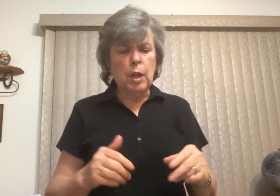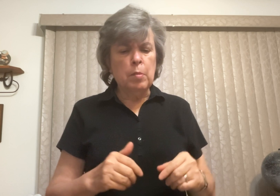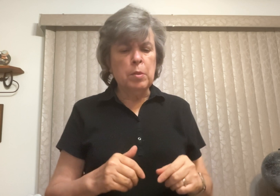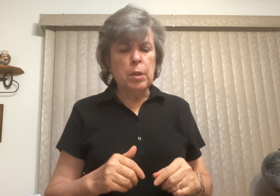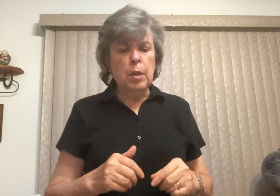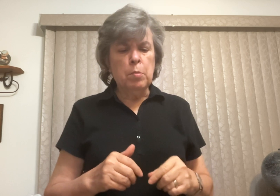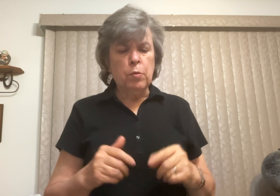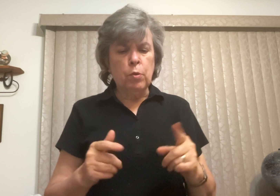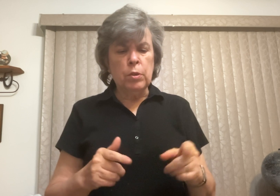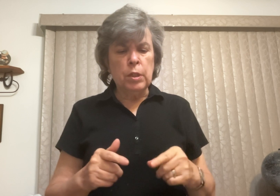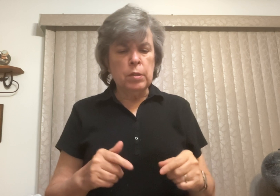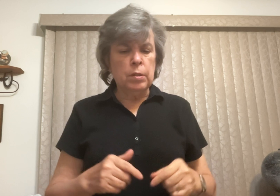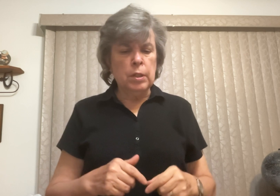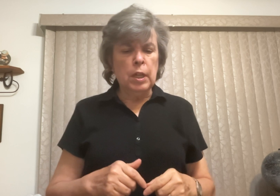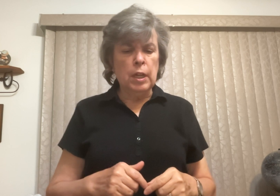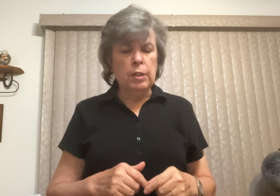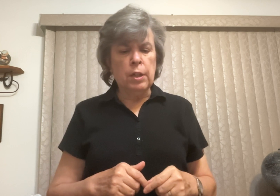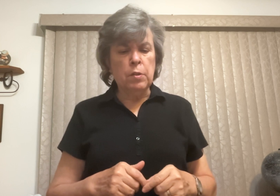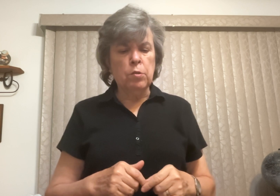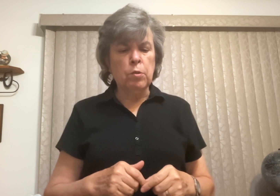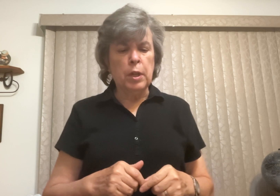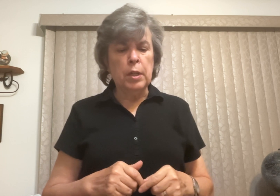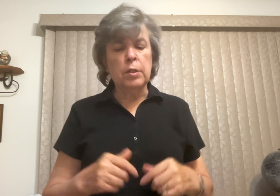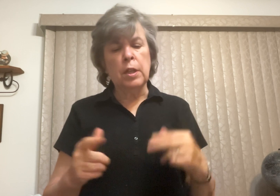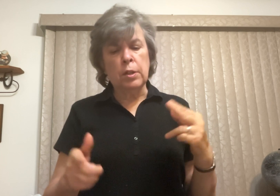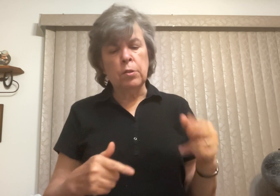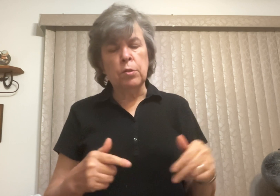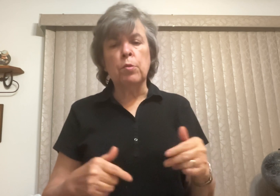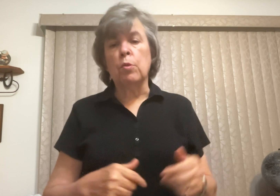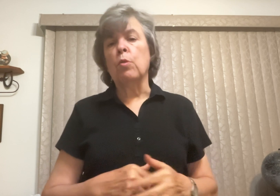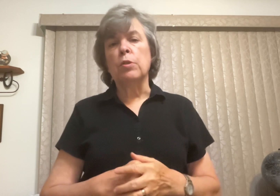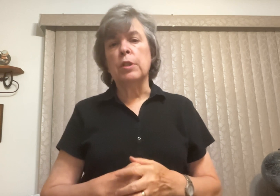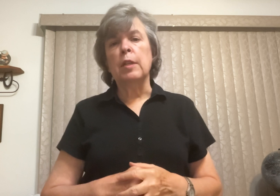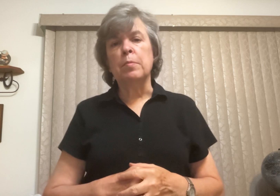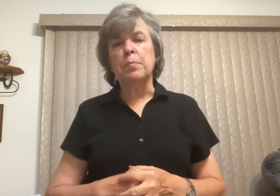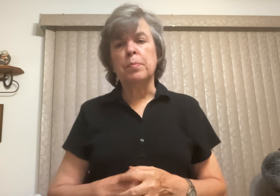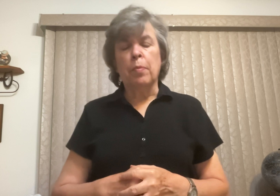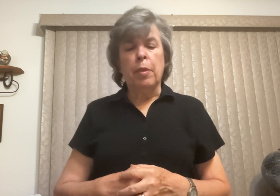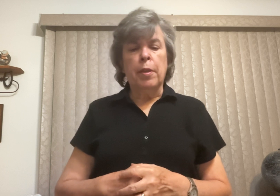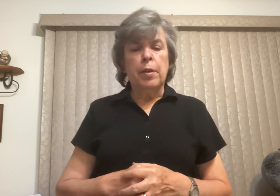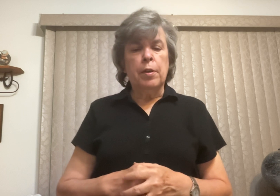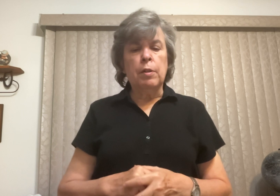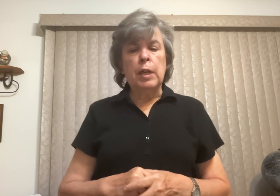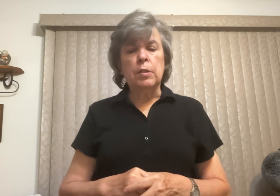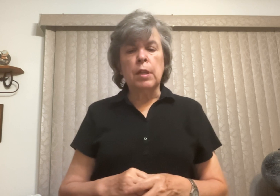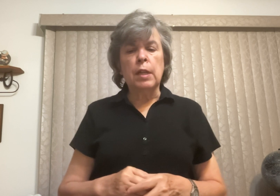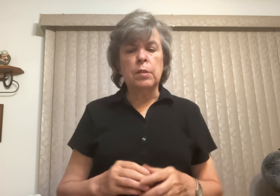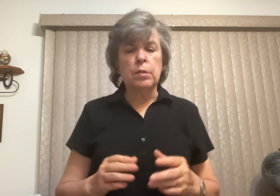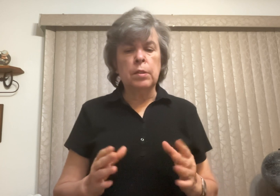times before it says, again, I know how the story ends. And then it goes through the chorus again. Okay,